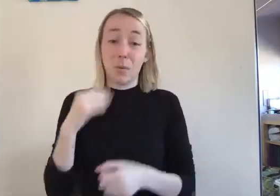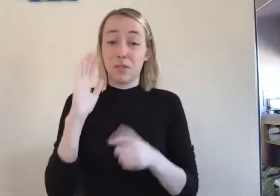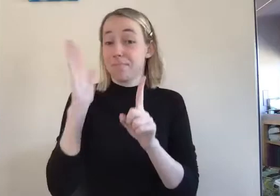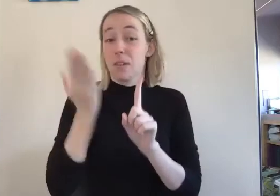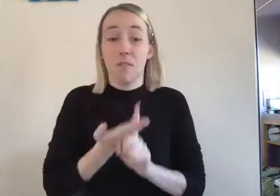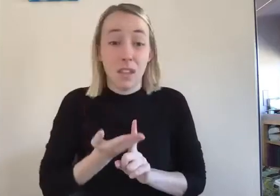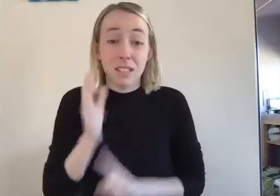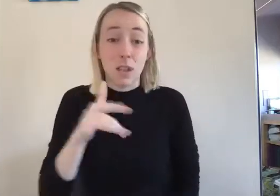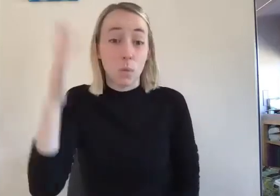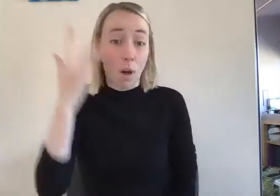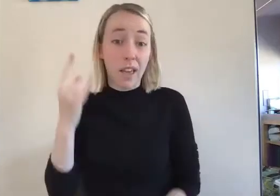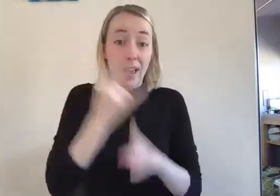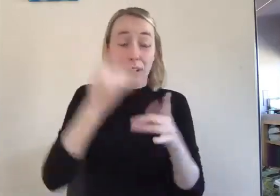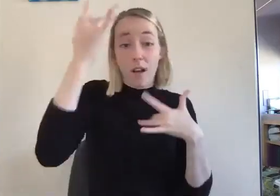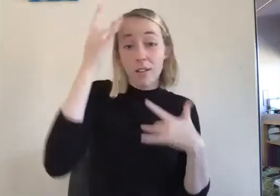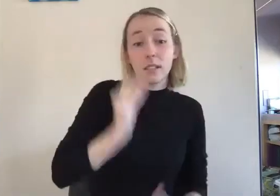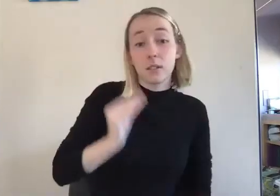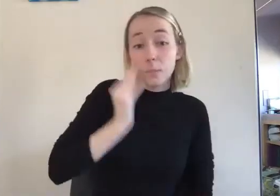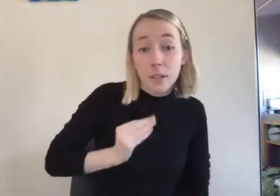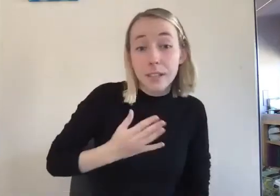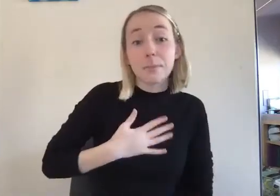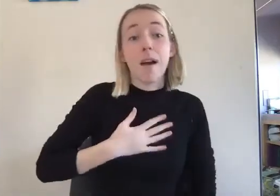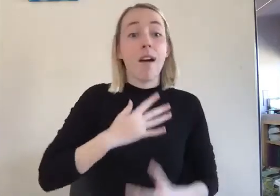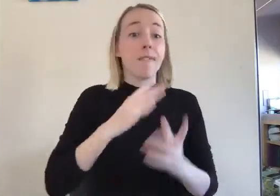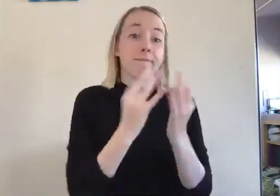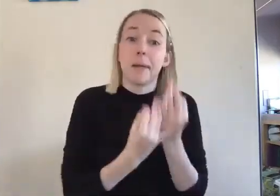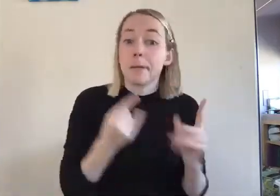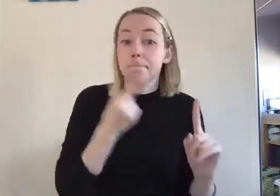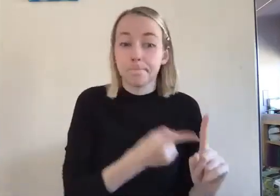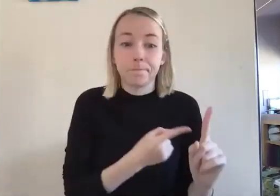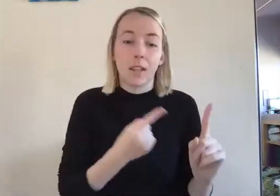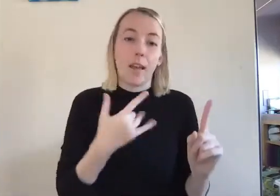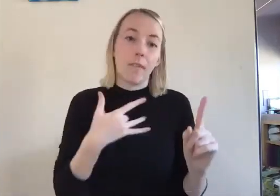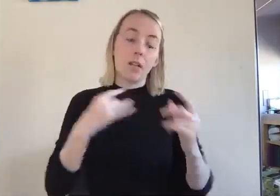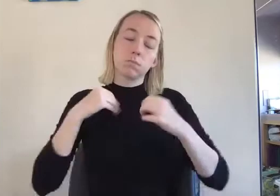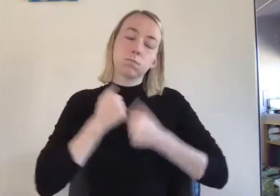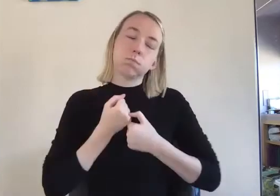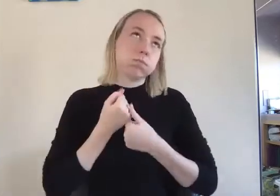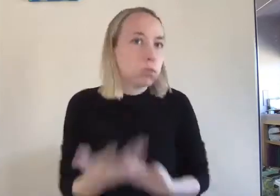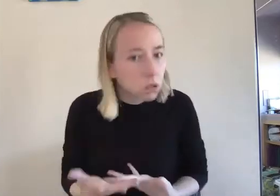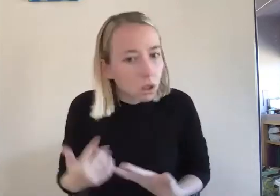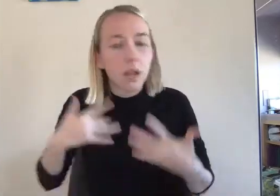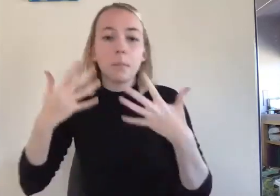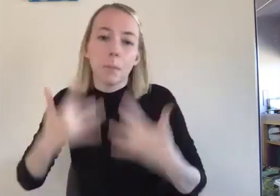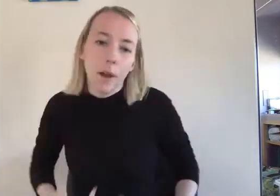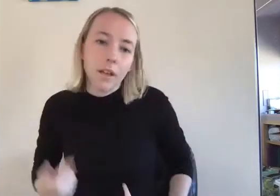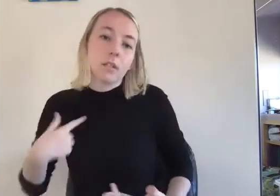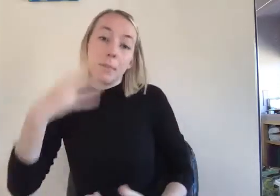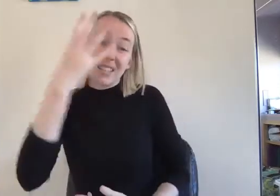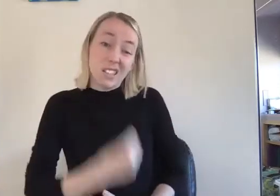I was convinced that it was just because the alcoholic in my life was draining me, and I'm depressed. And so I'm just